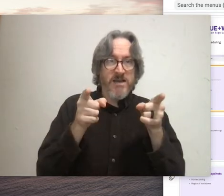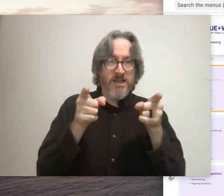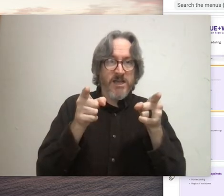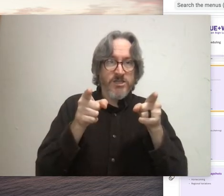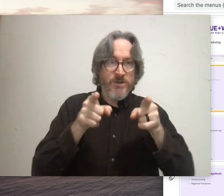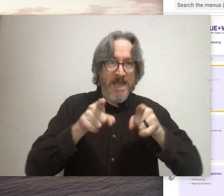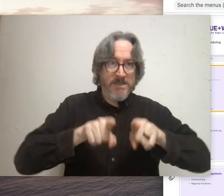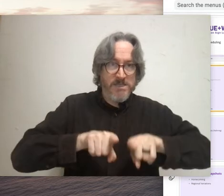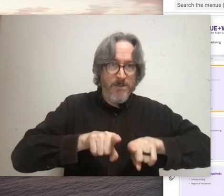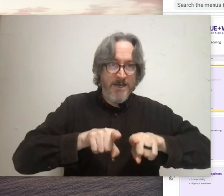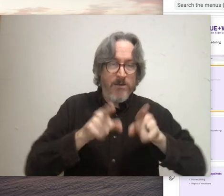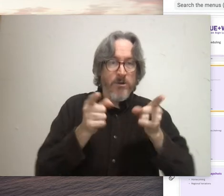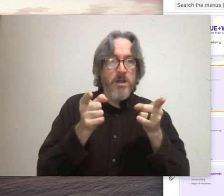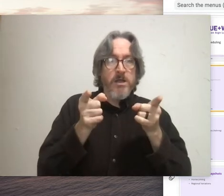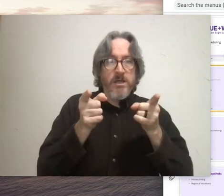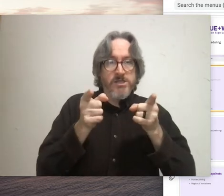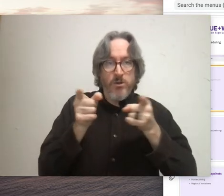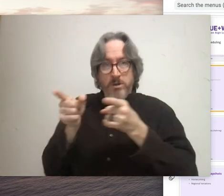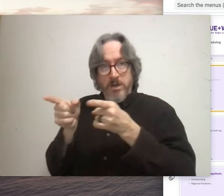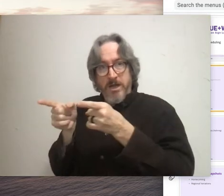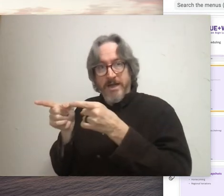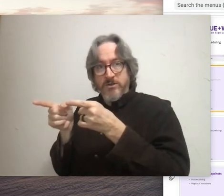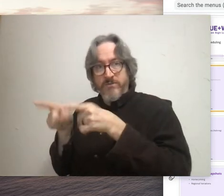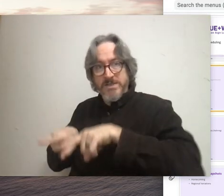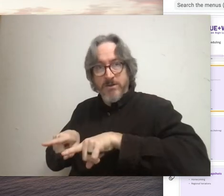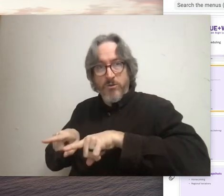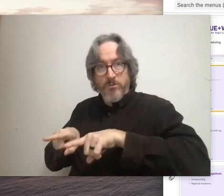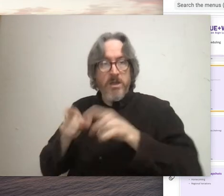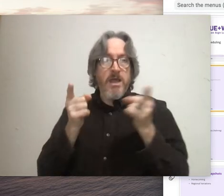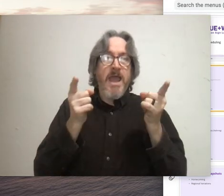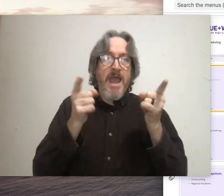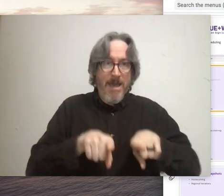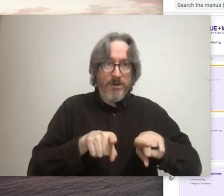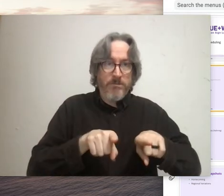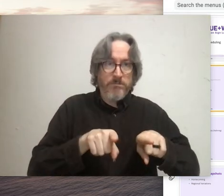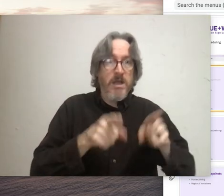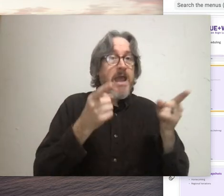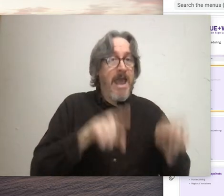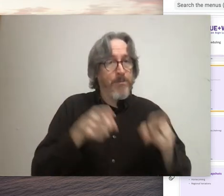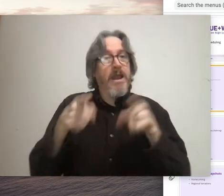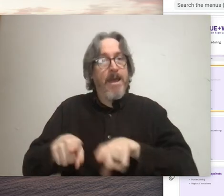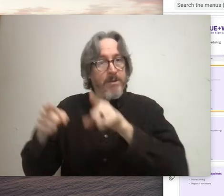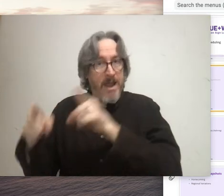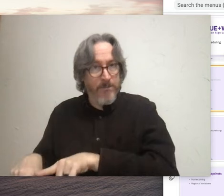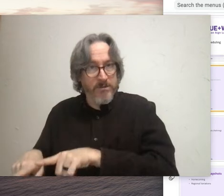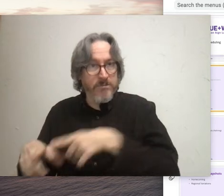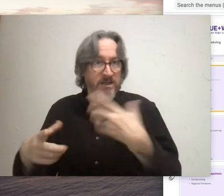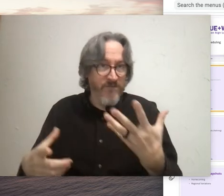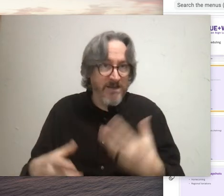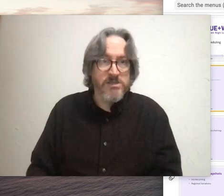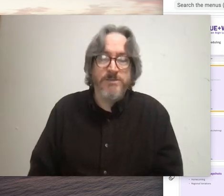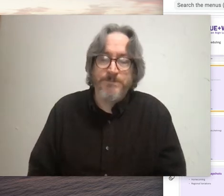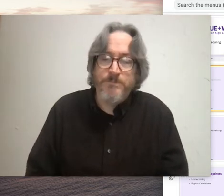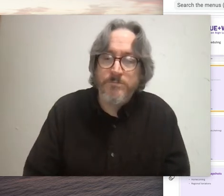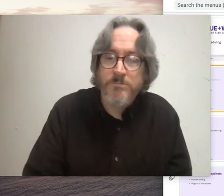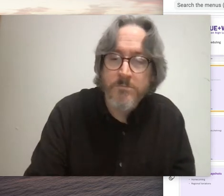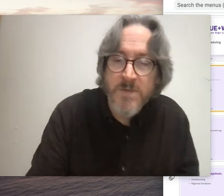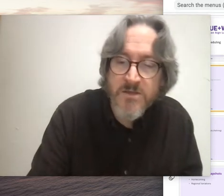It's kind of like two gates coming down. So I can do it from the side. Boom, happen, happen.